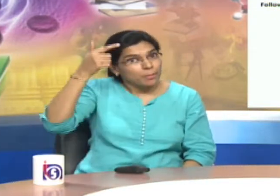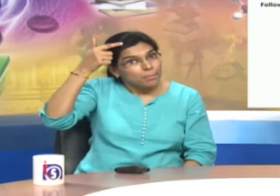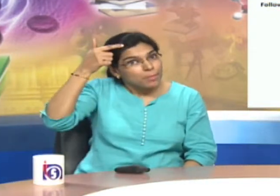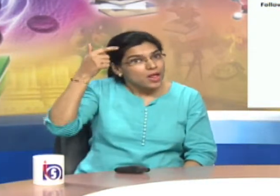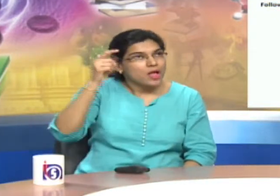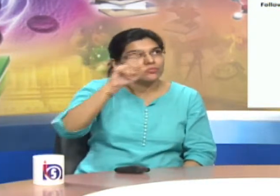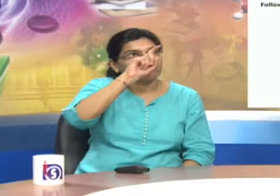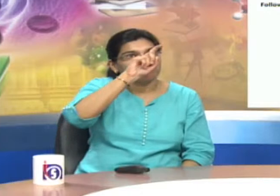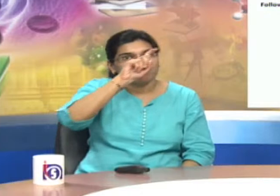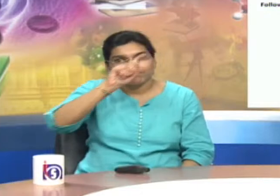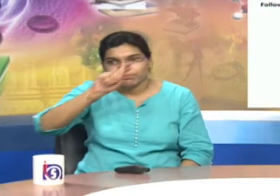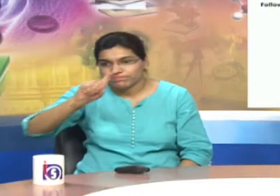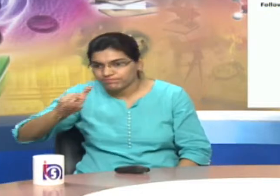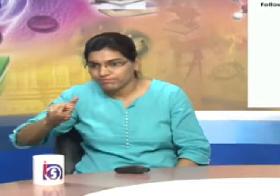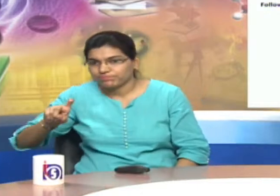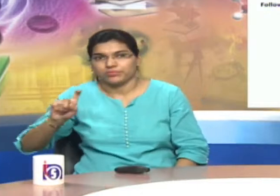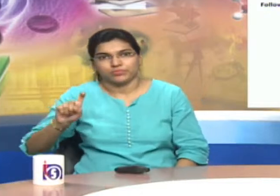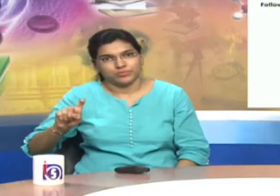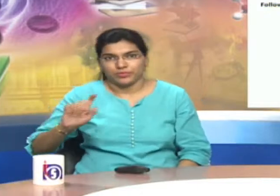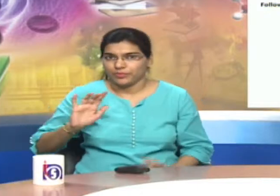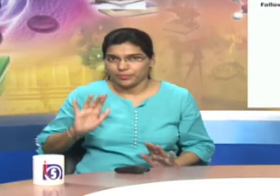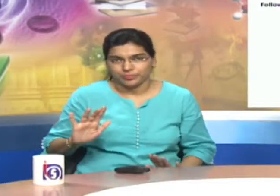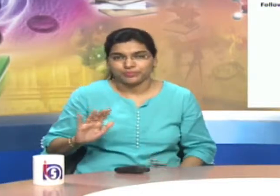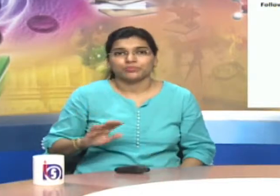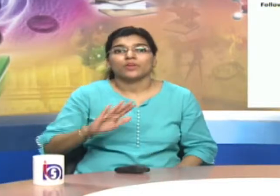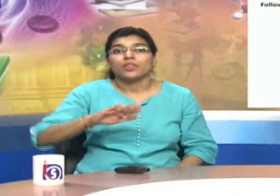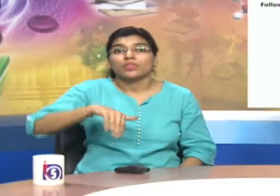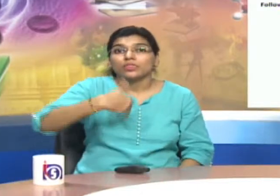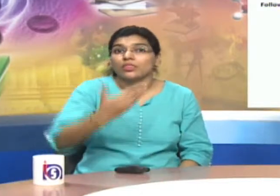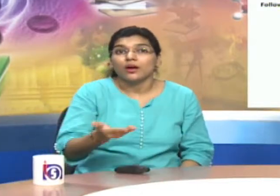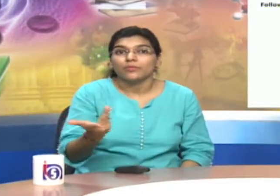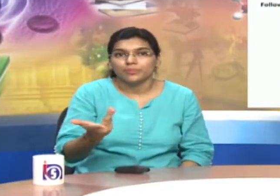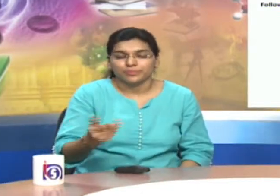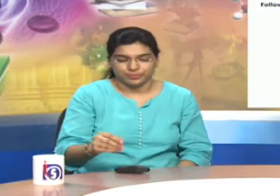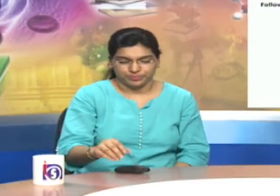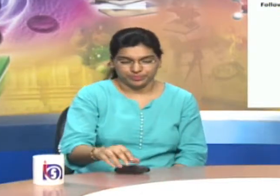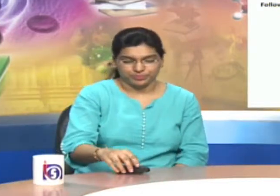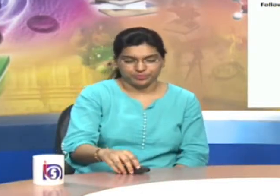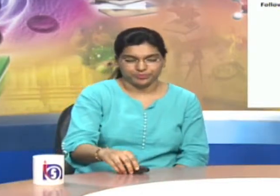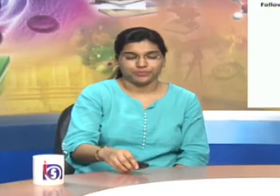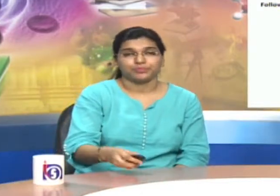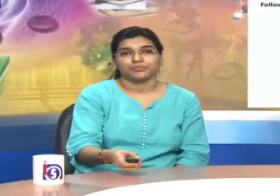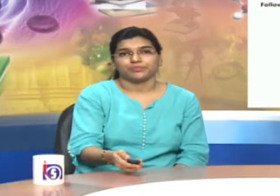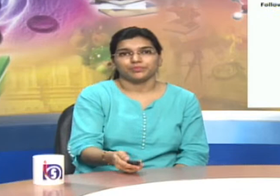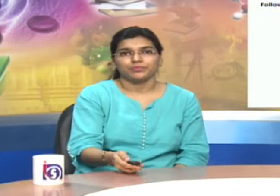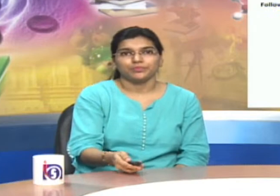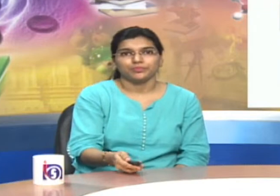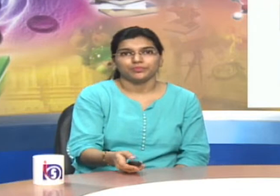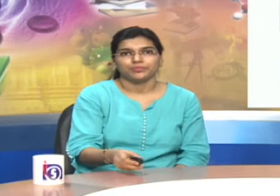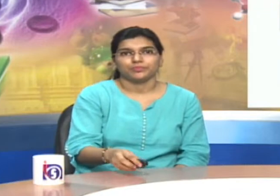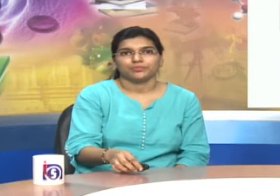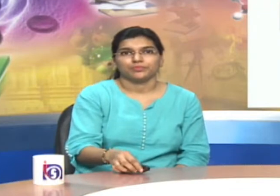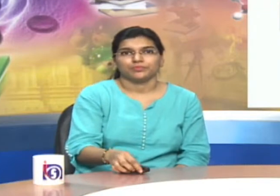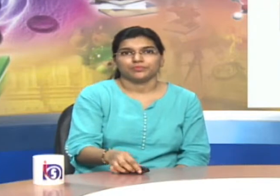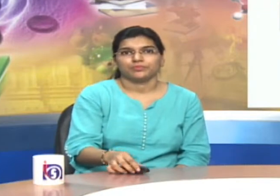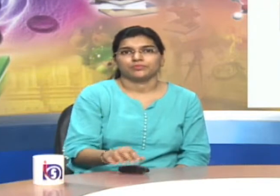table. And you have to just select, drag the mouse with the help of click